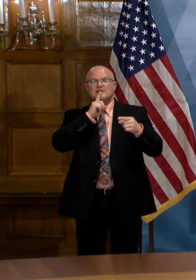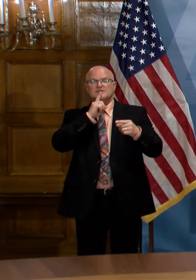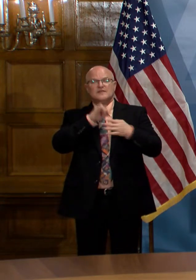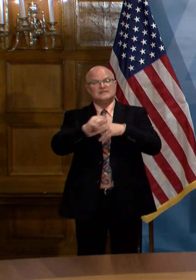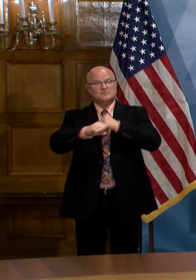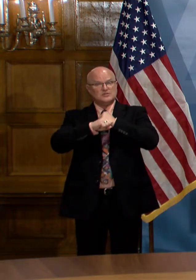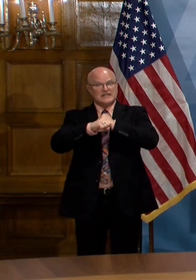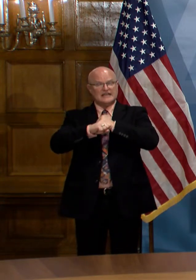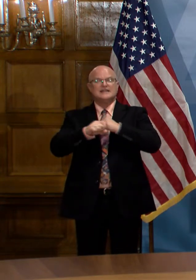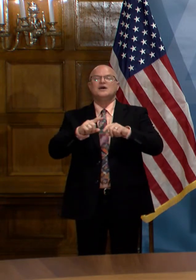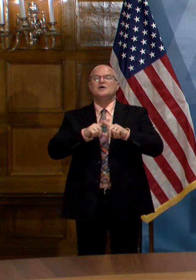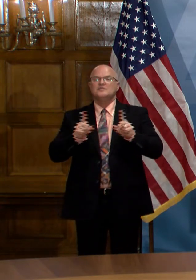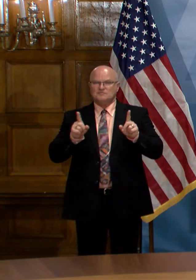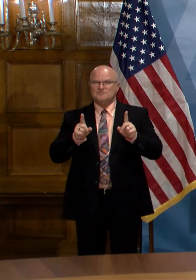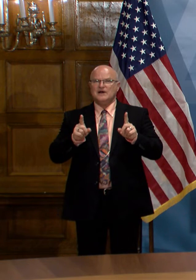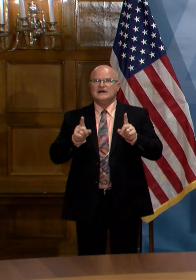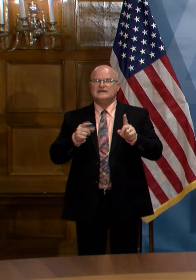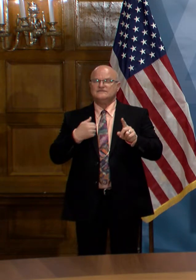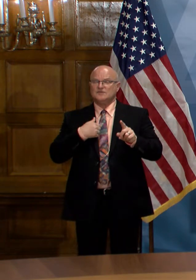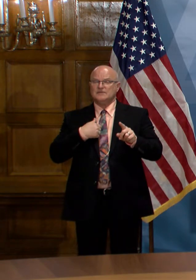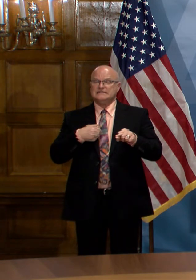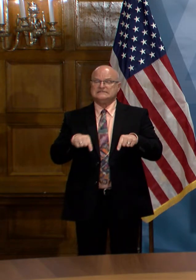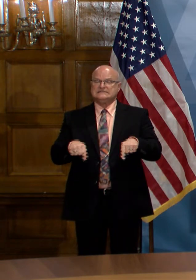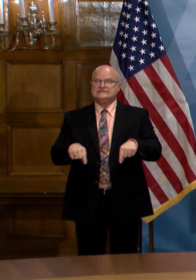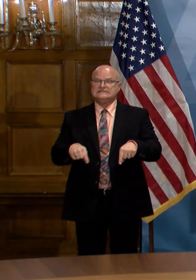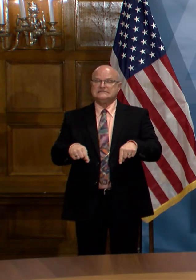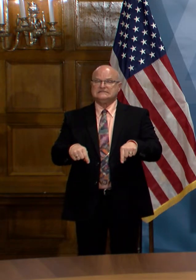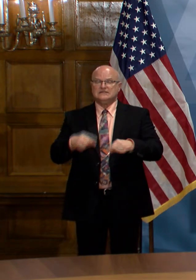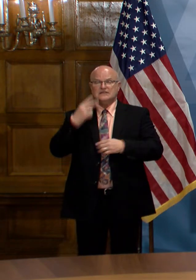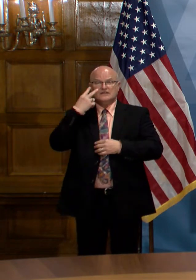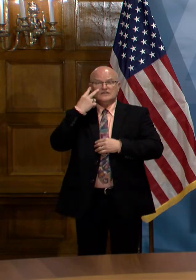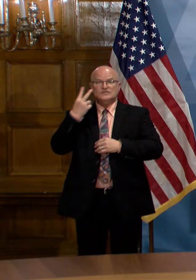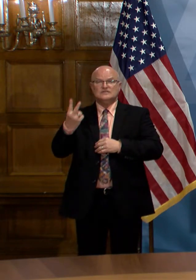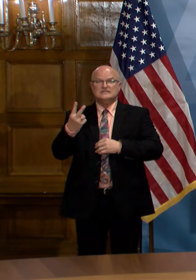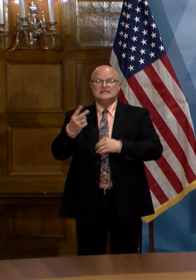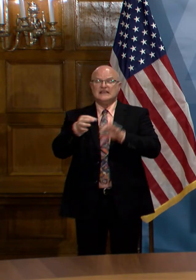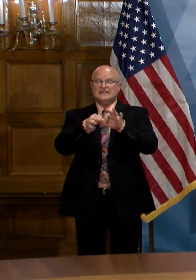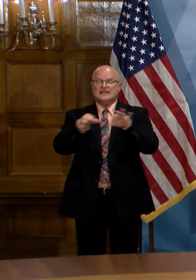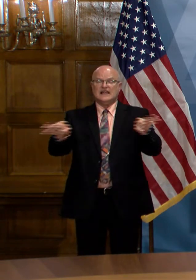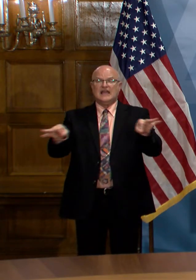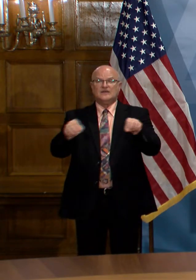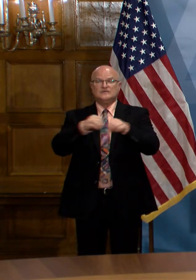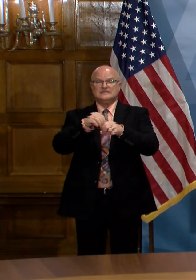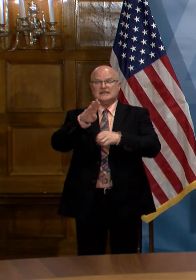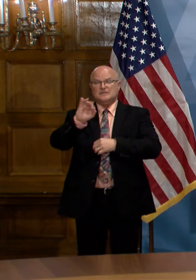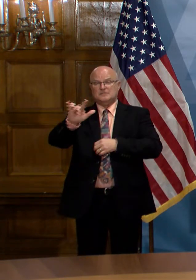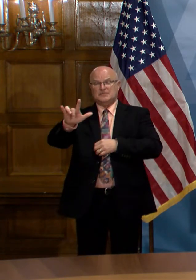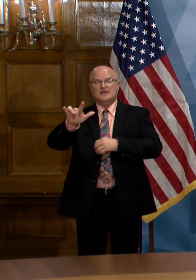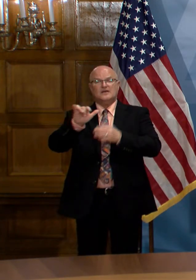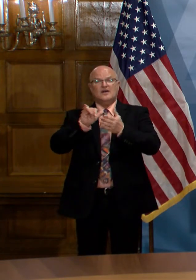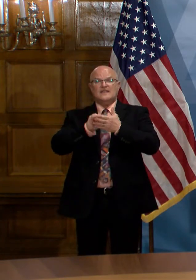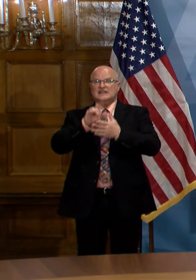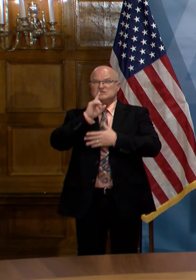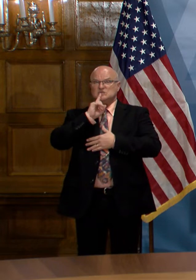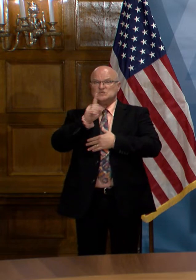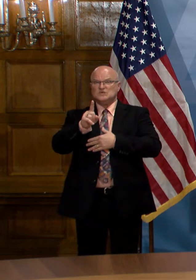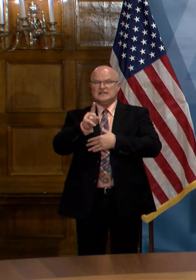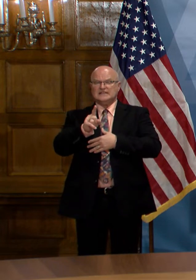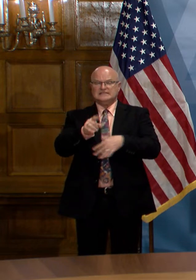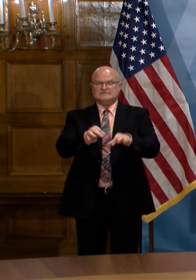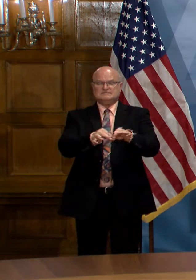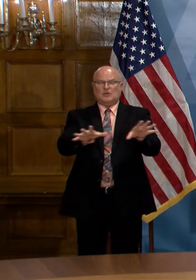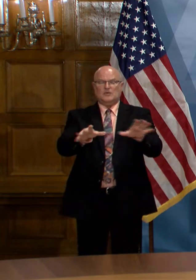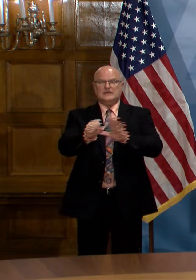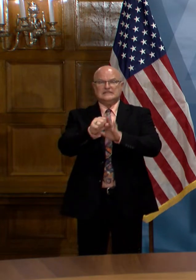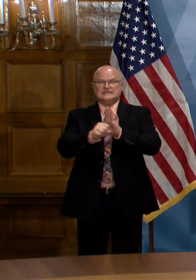protected, but it is a point of nervousness whenever you see the language in the bill that is really punitive to